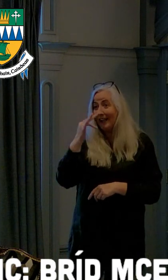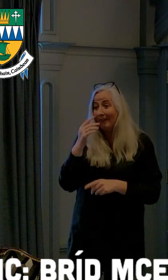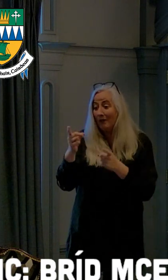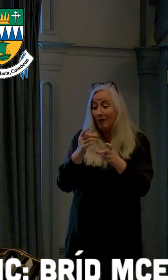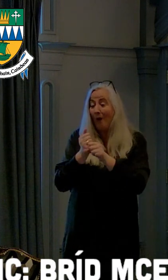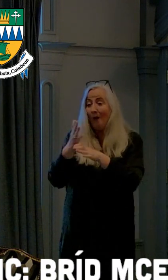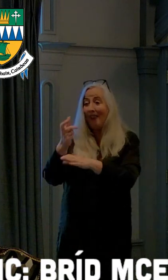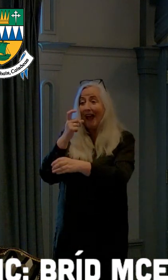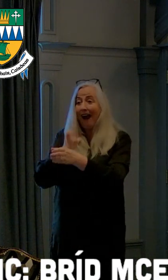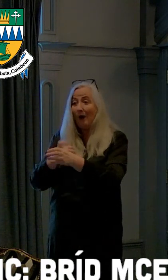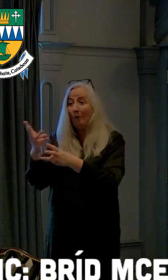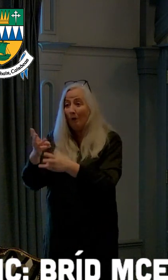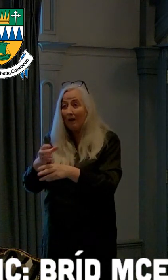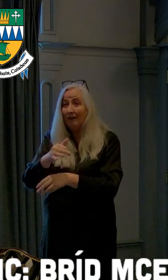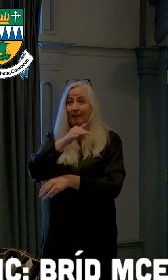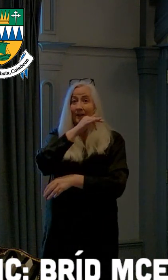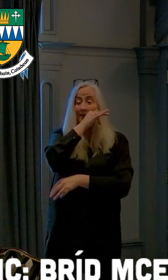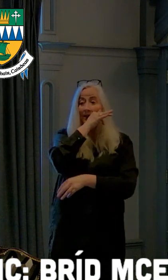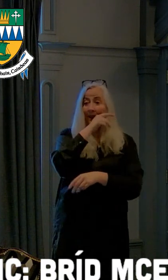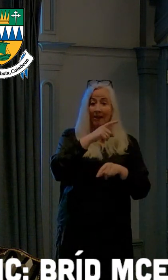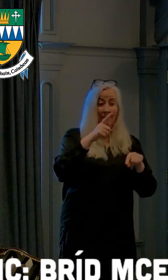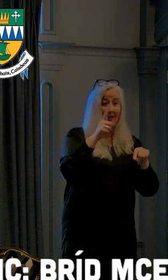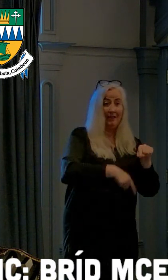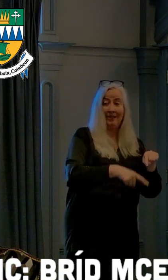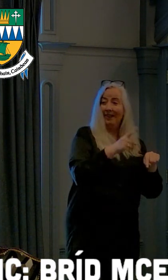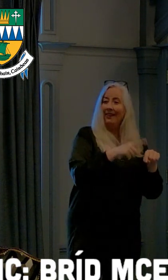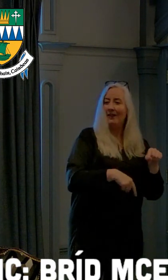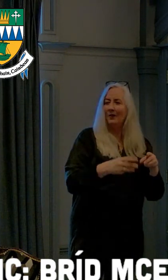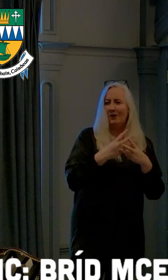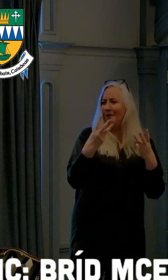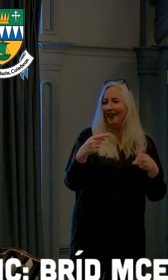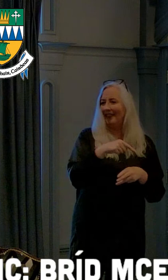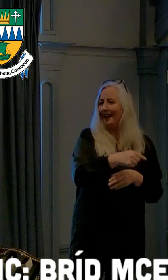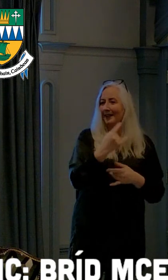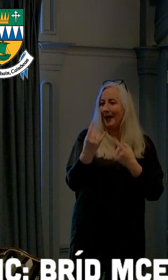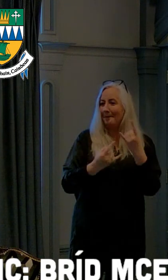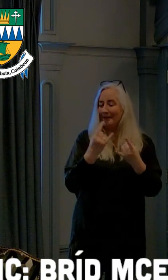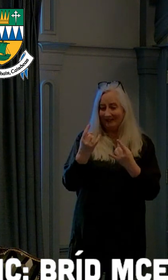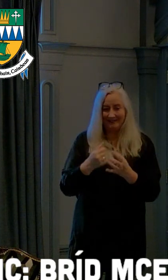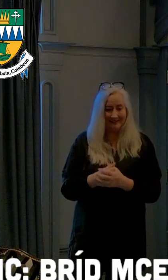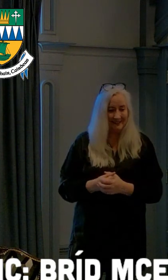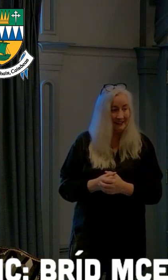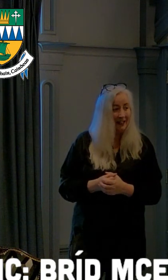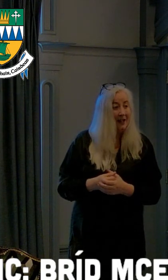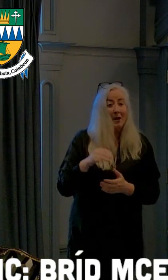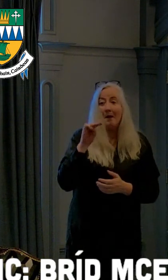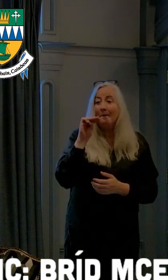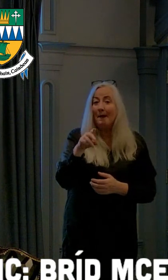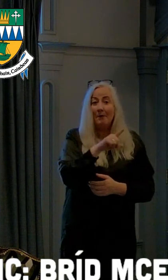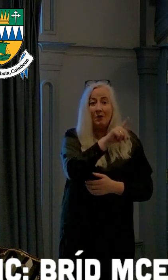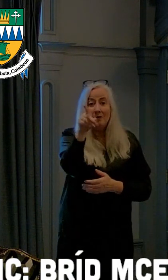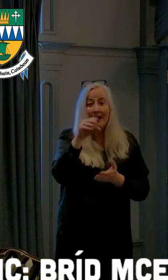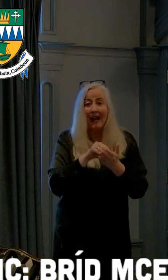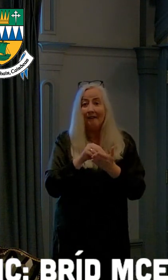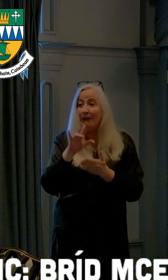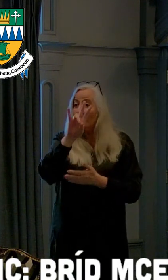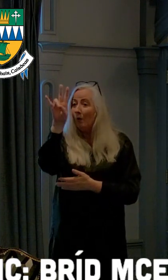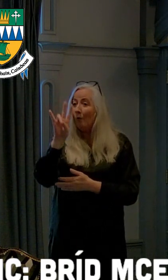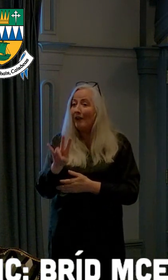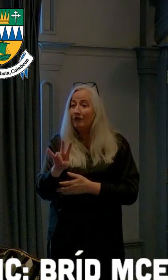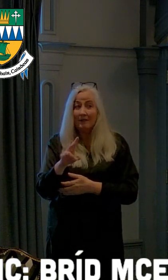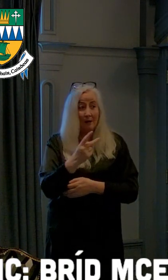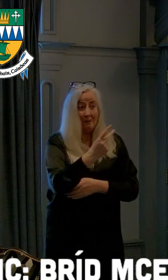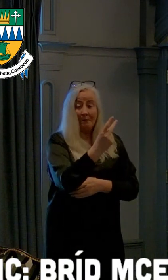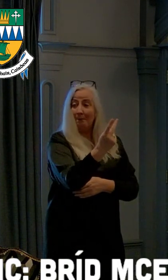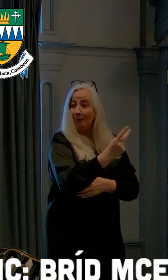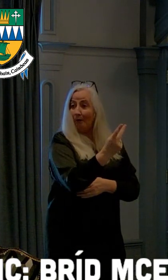other end? Not what you want. Maybe at this stage, there might be some questions from the floor to Christy and